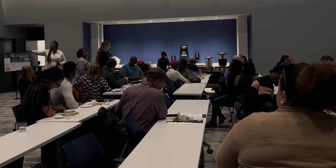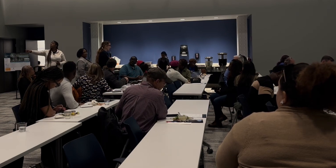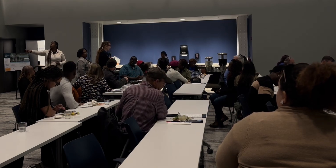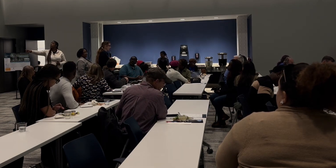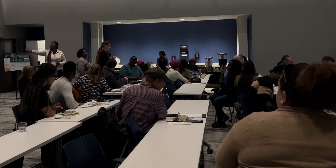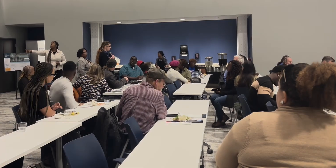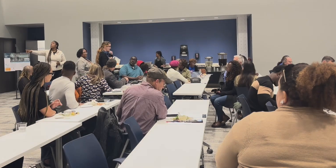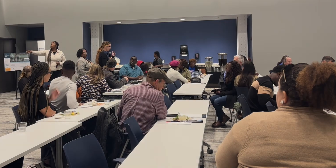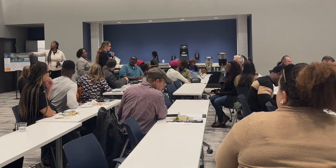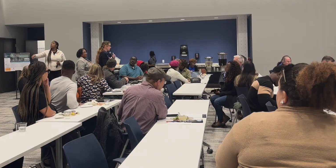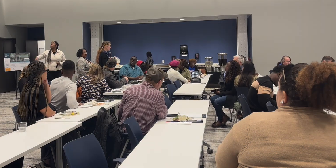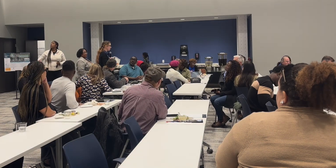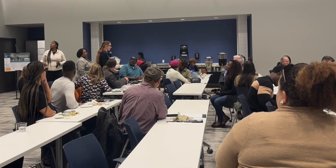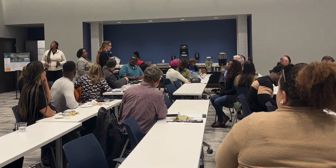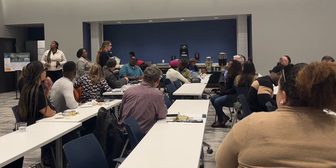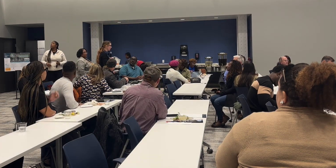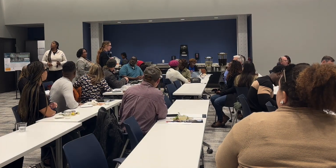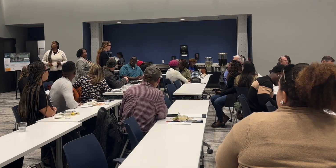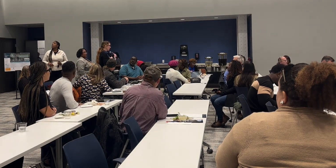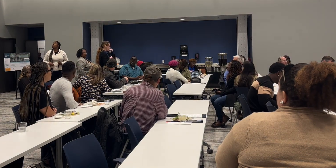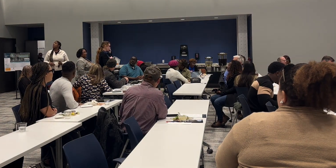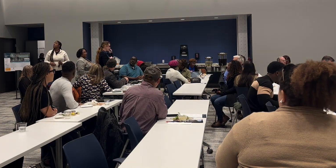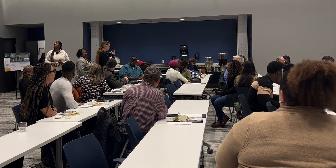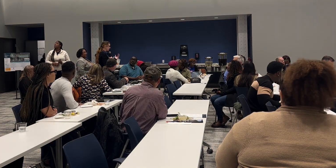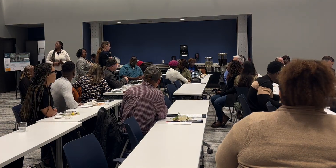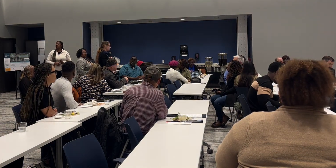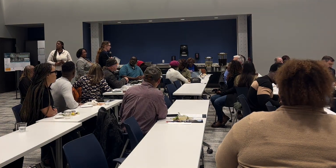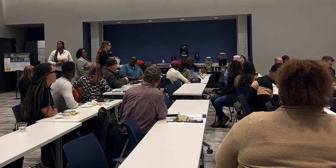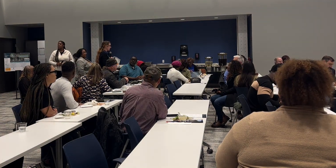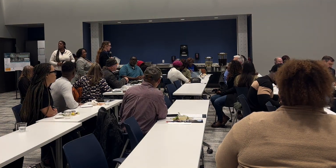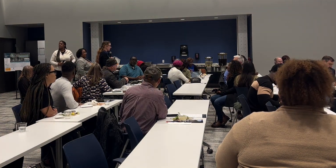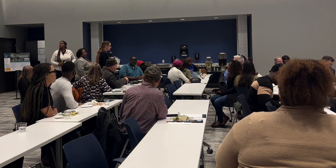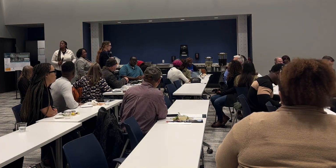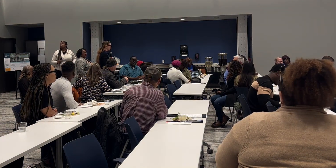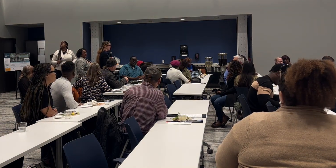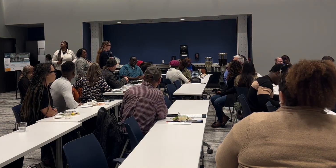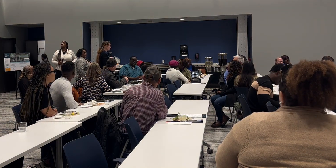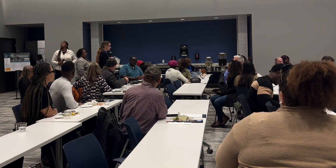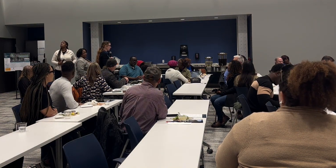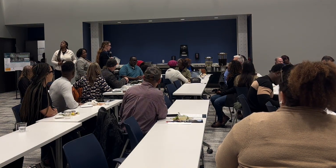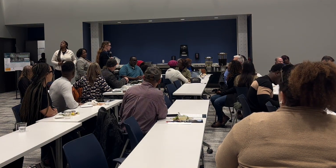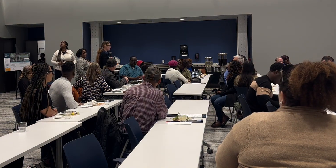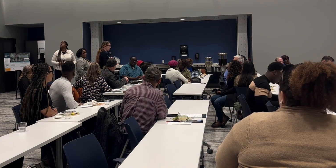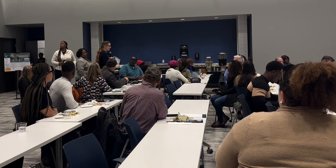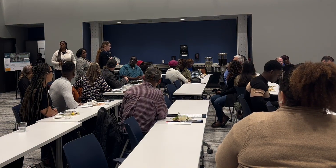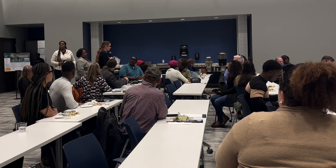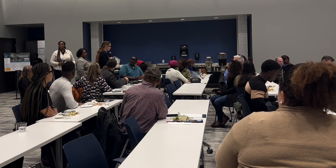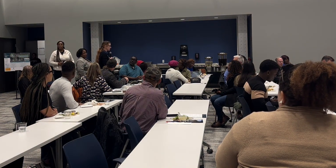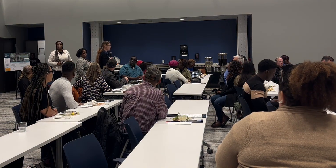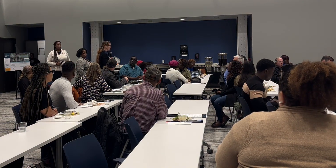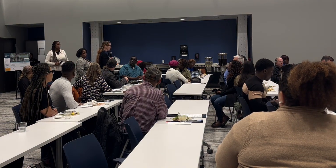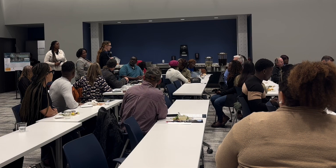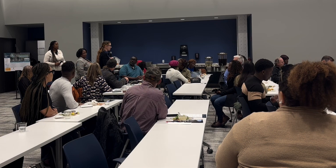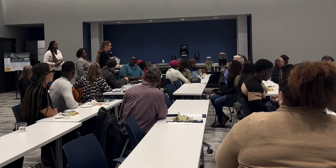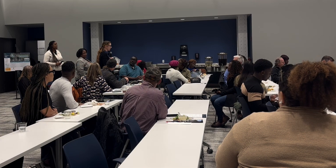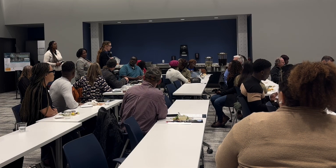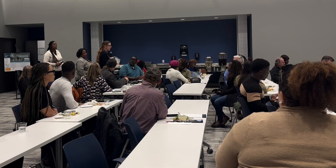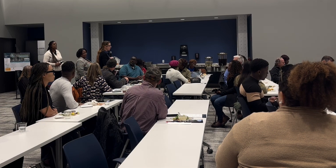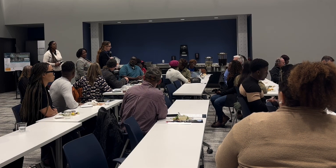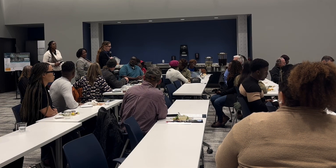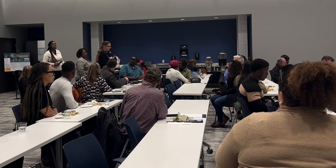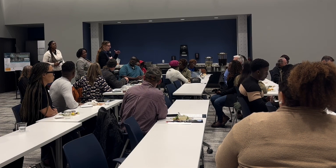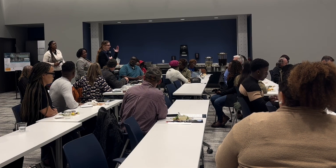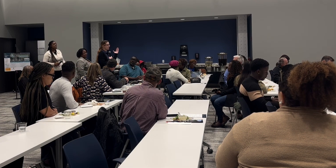Bedrock is high in much of the city of Buffalo. There is contamination in soils throughout much of the city of